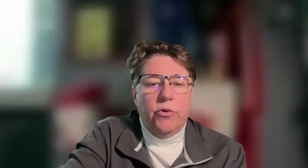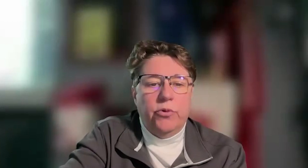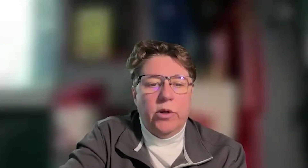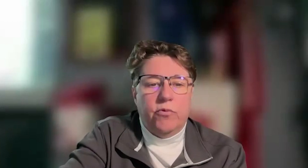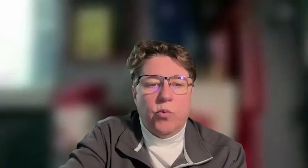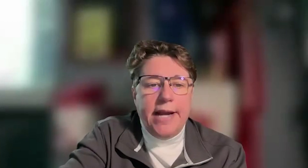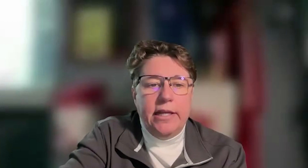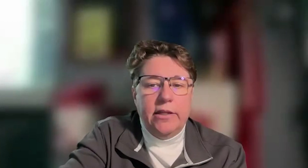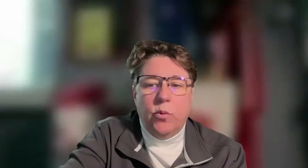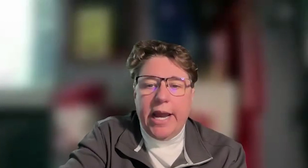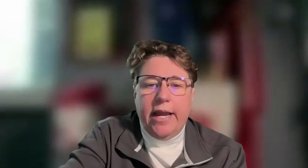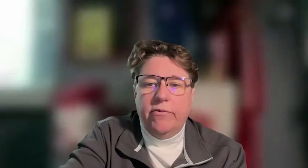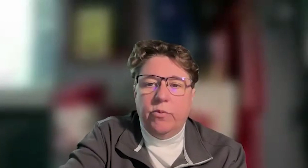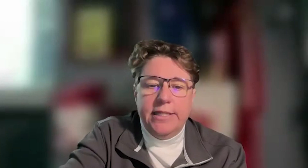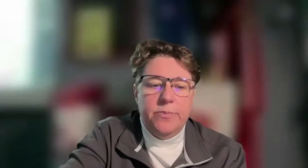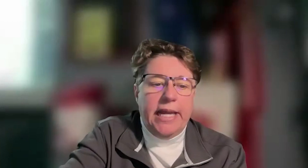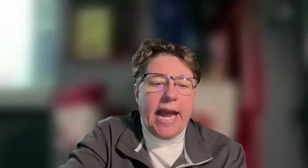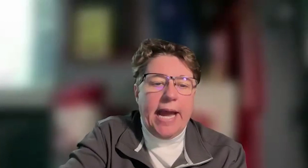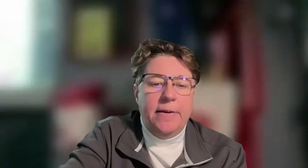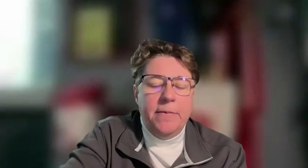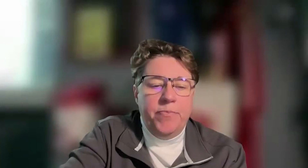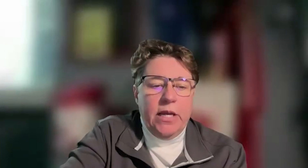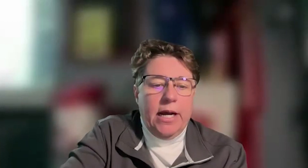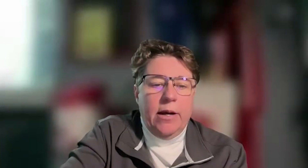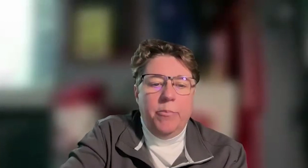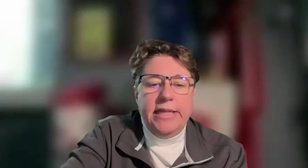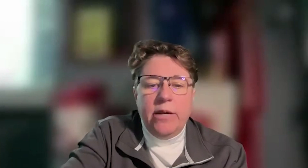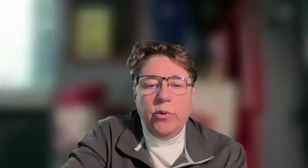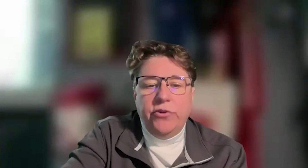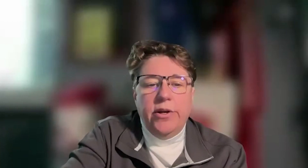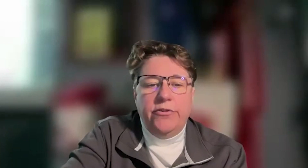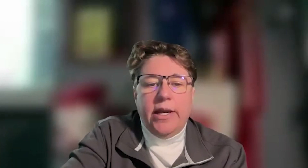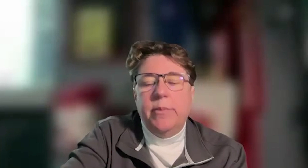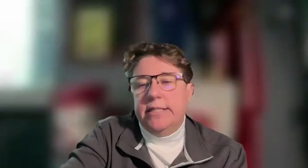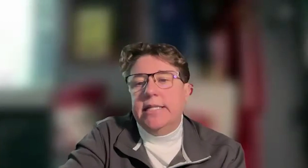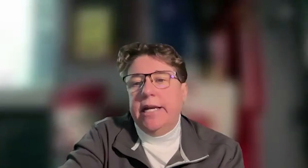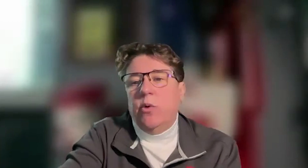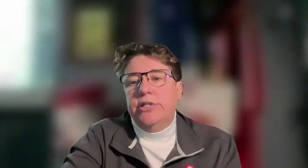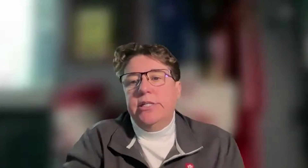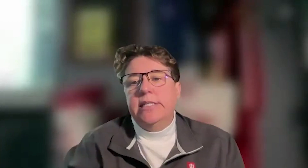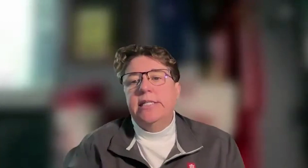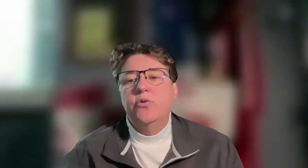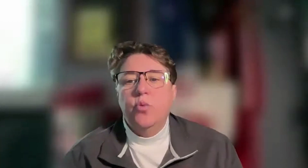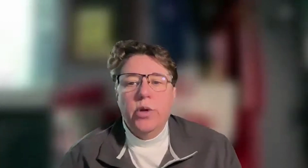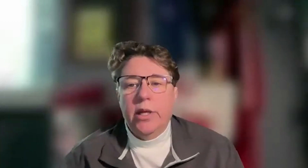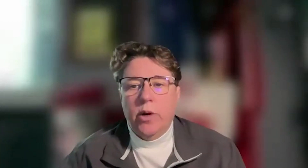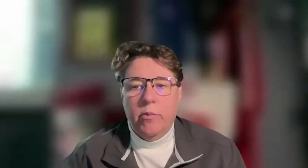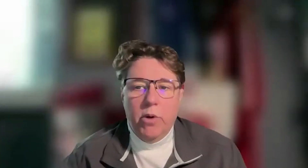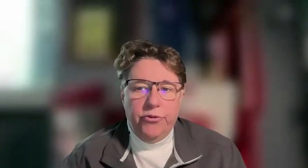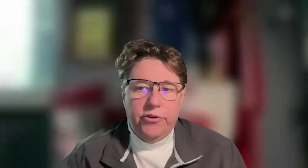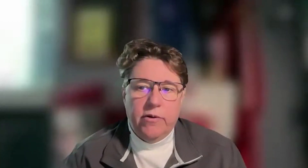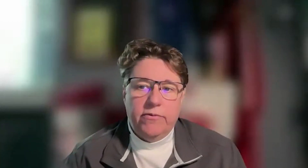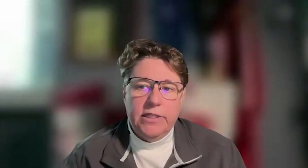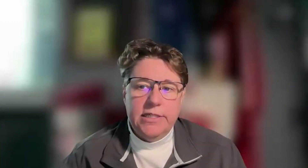So we were sort of riding at the wave when this began. But then we started talking about design questions. And this is really